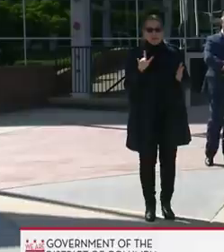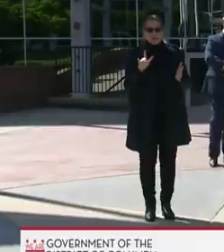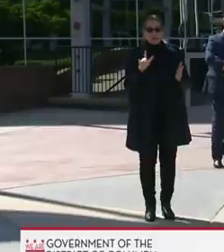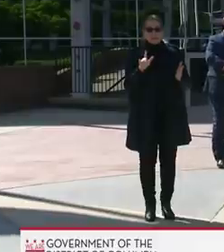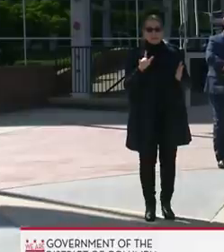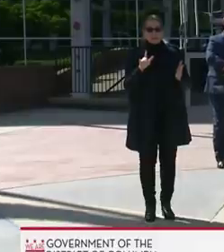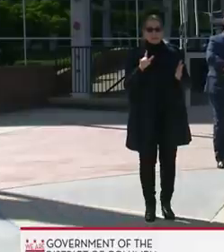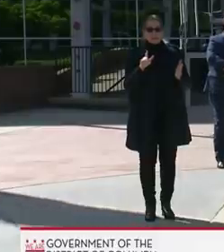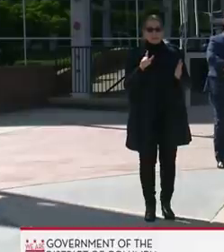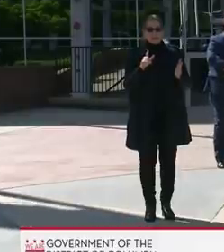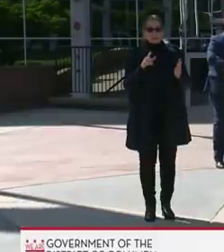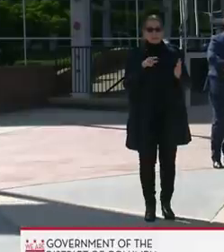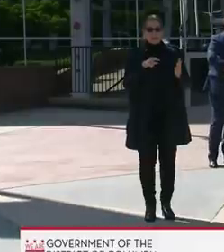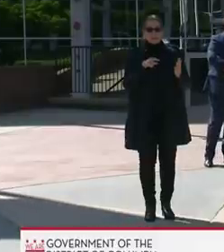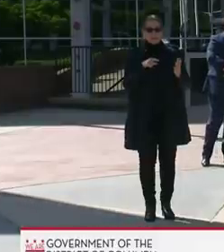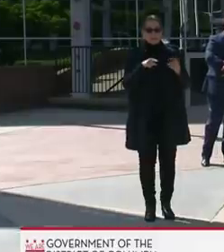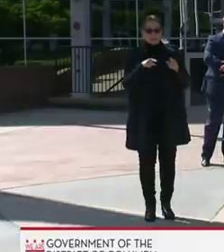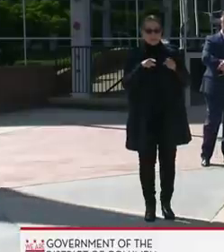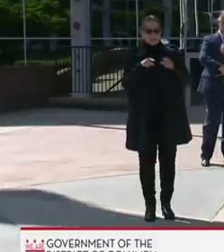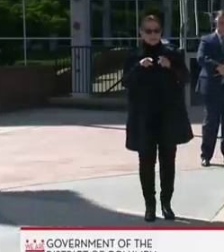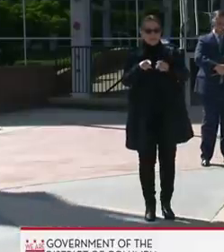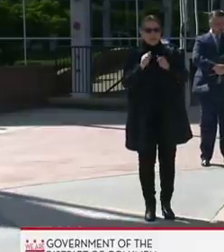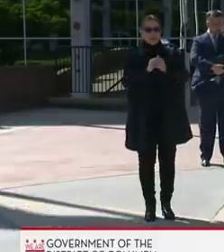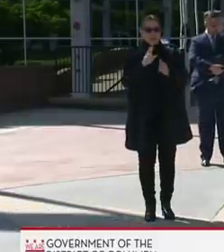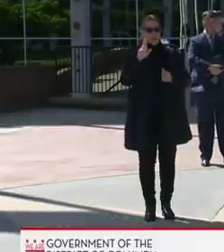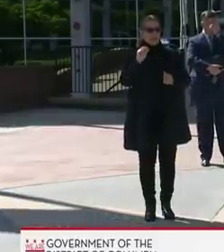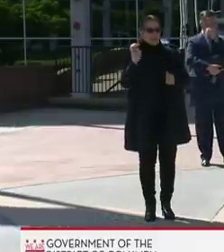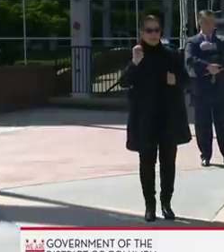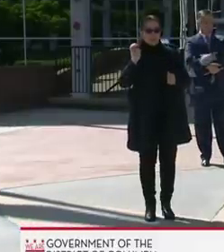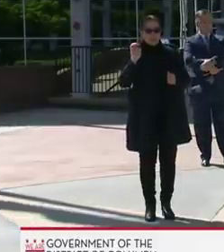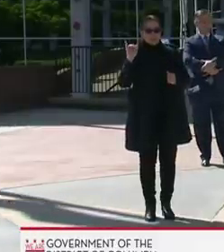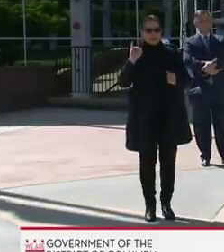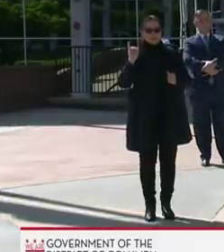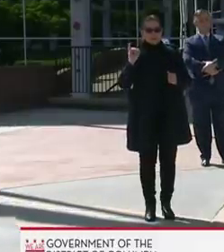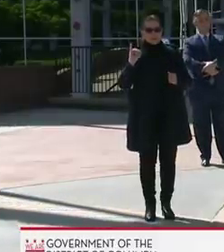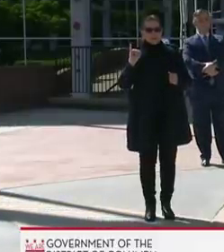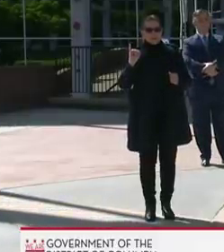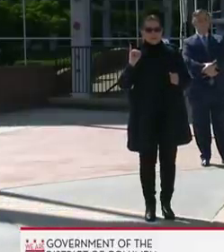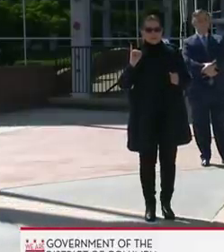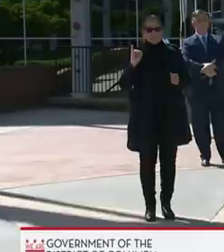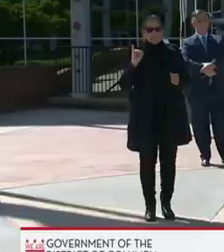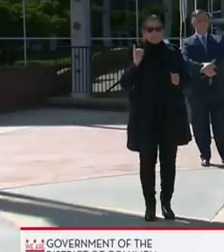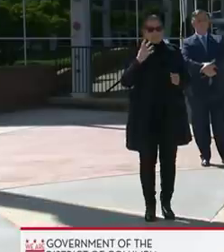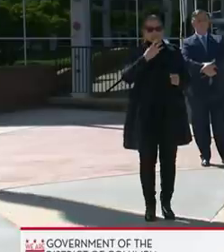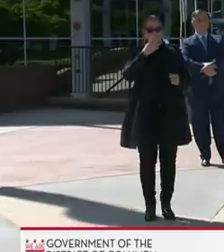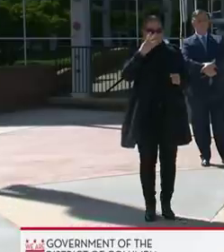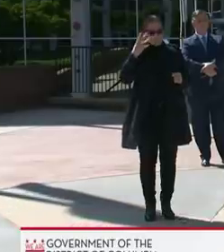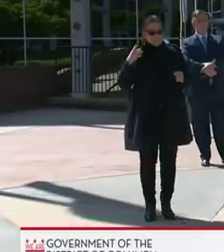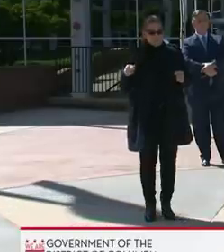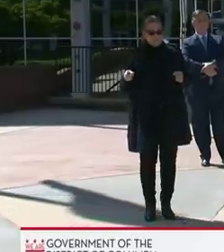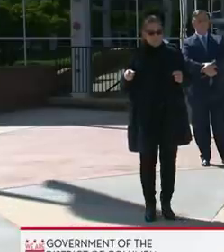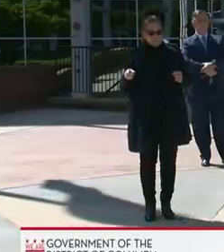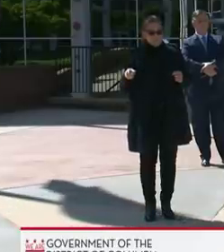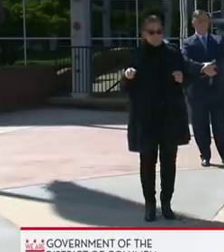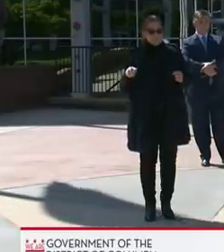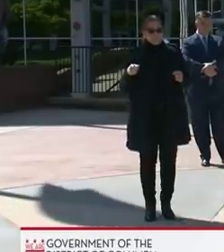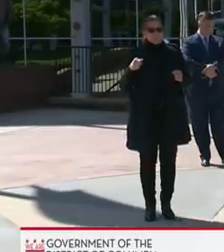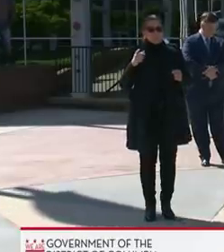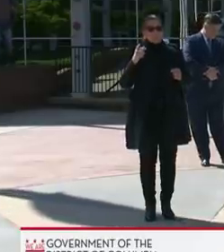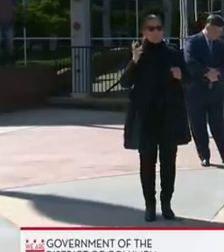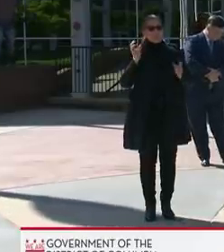unemployment insurance system. These are undocumented workers who haven't paid into unemployment, but perhaps their employer